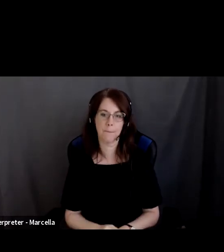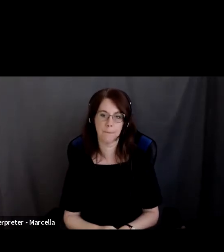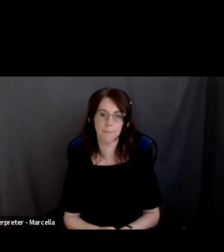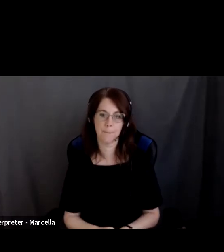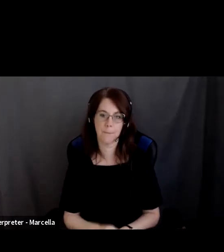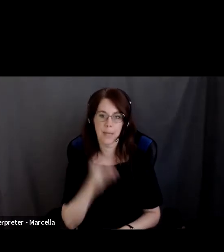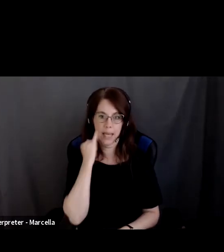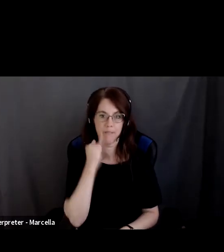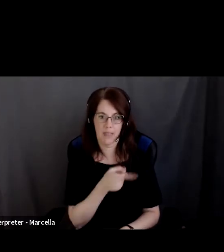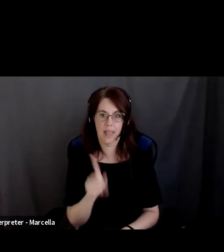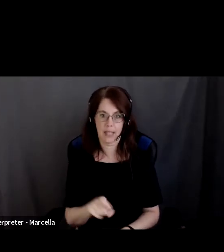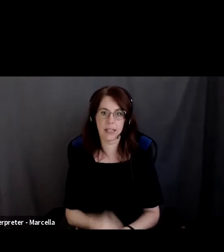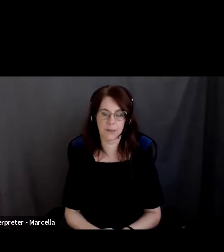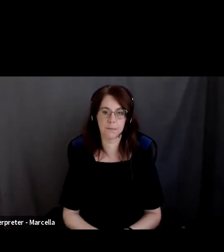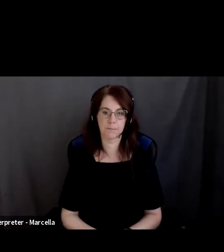they need to.